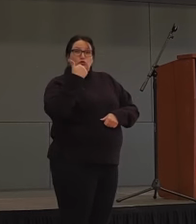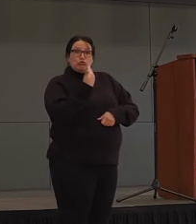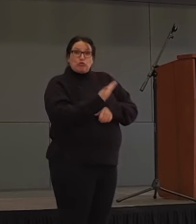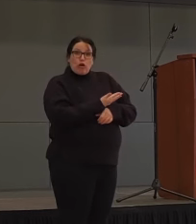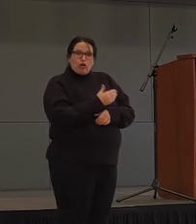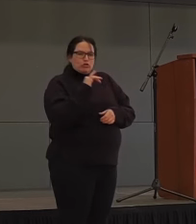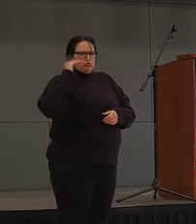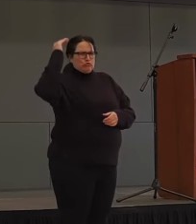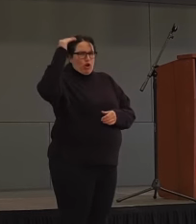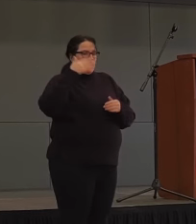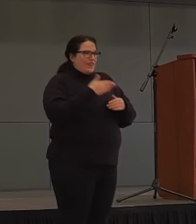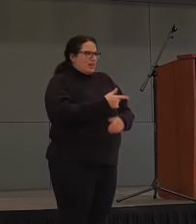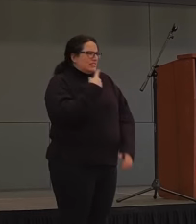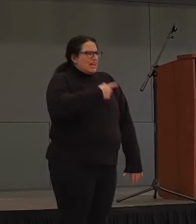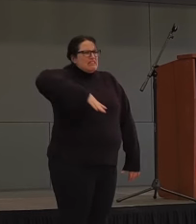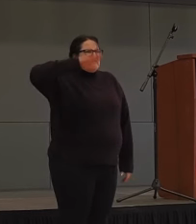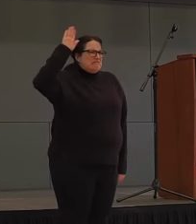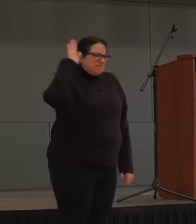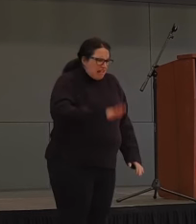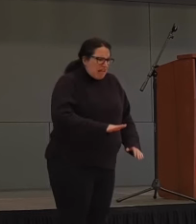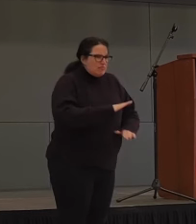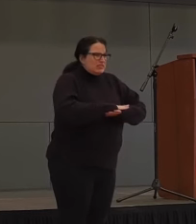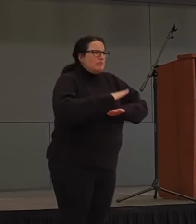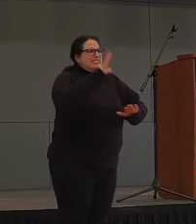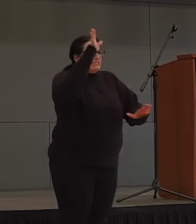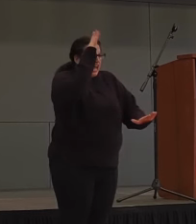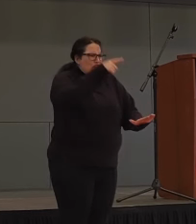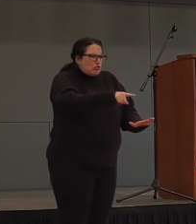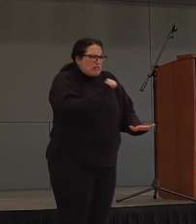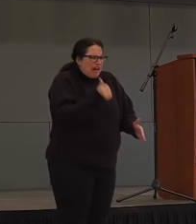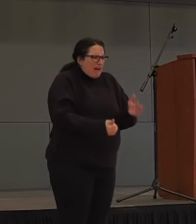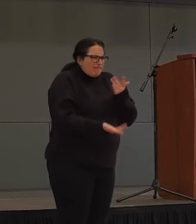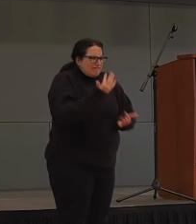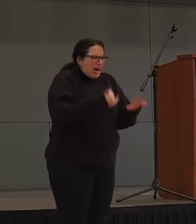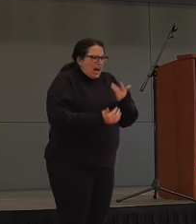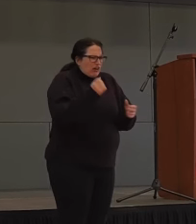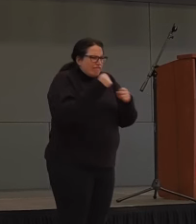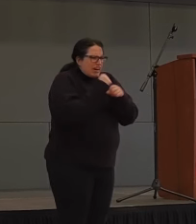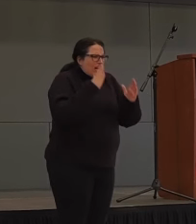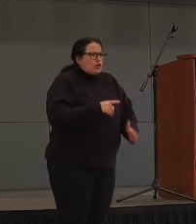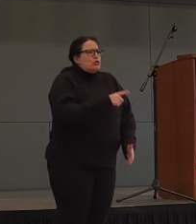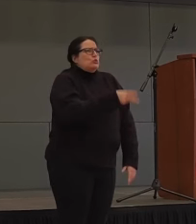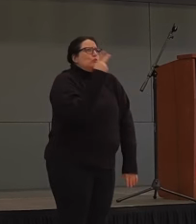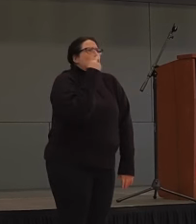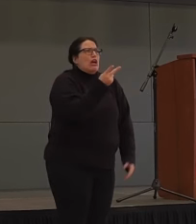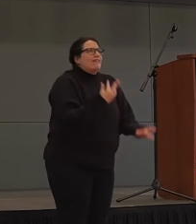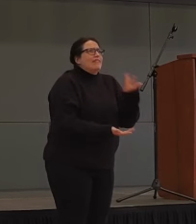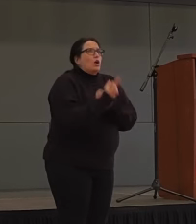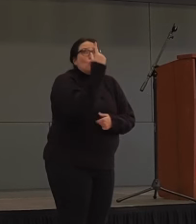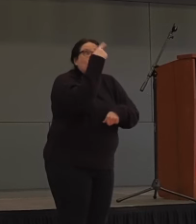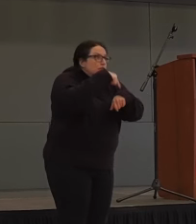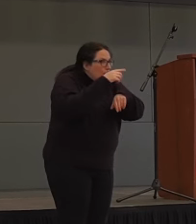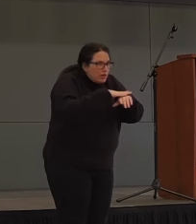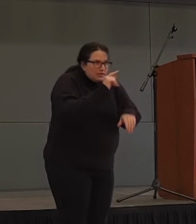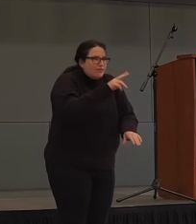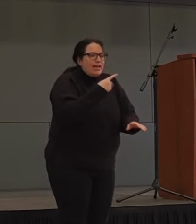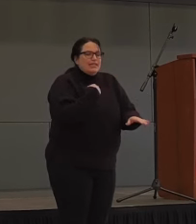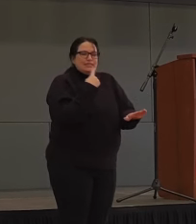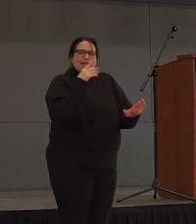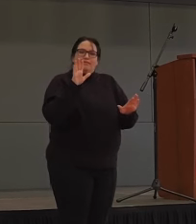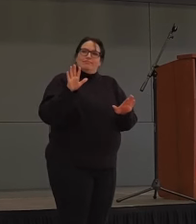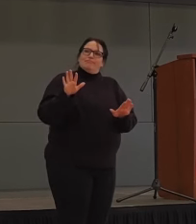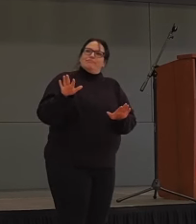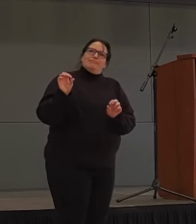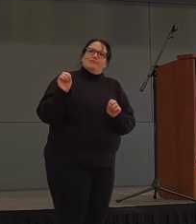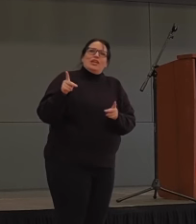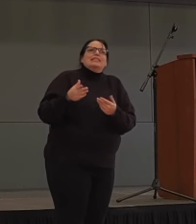hand down on the table and she said, Dad, you were not a firefighter. You saw a fire one time on TV. And I said, it's okay. It